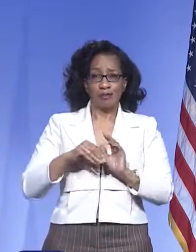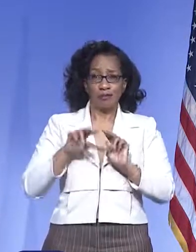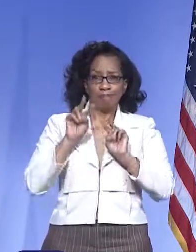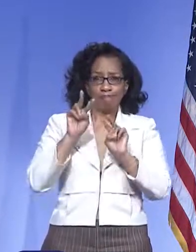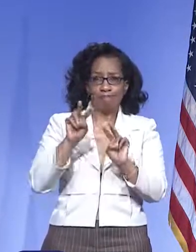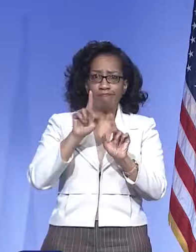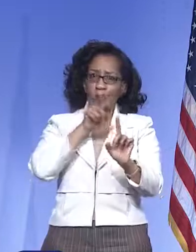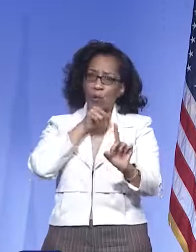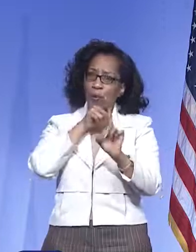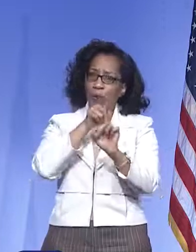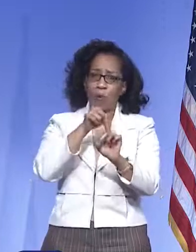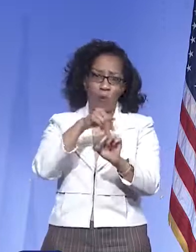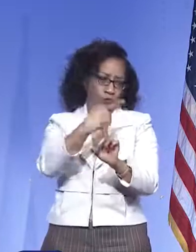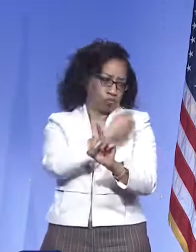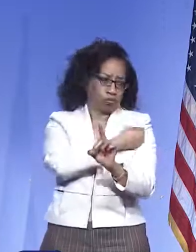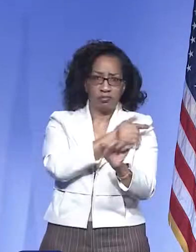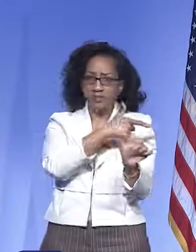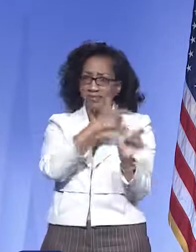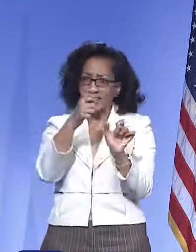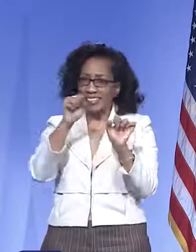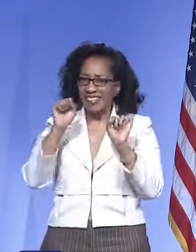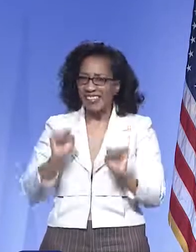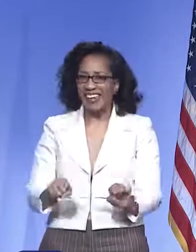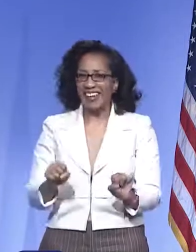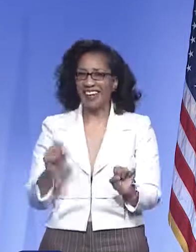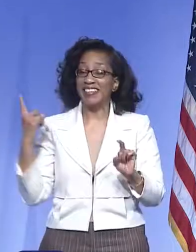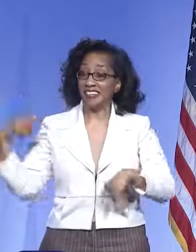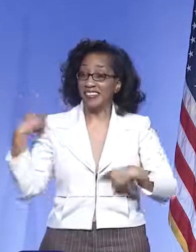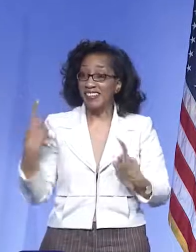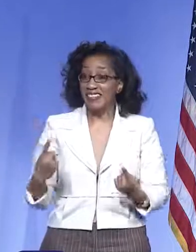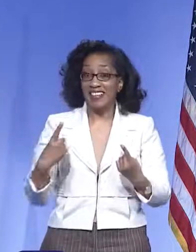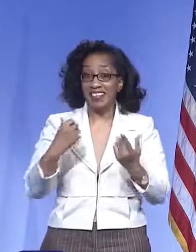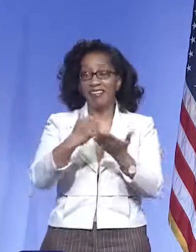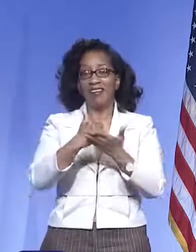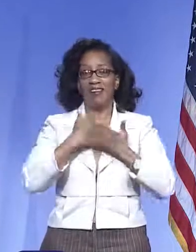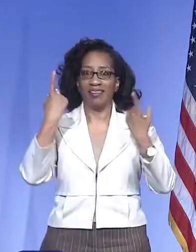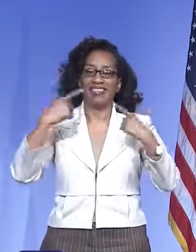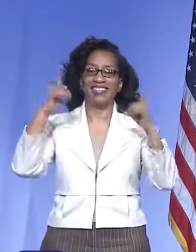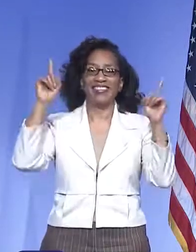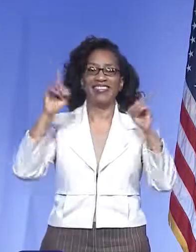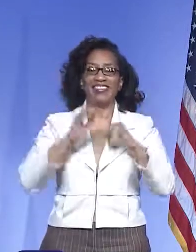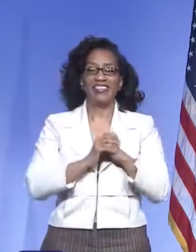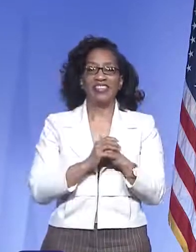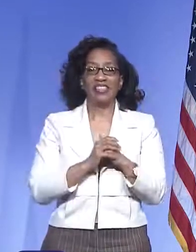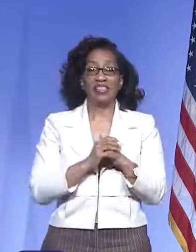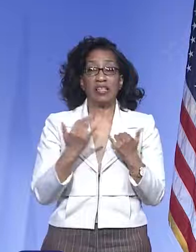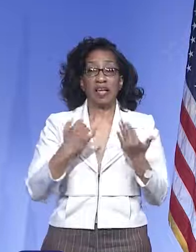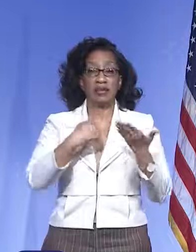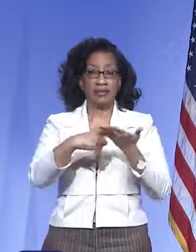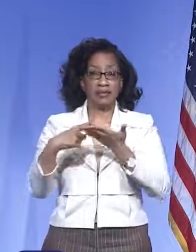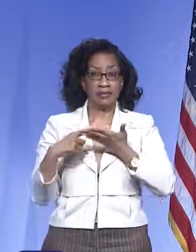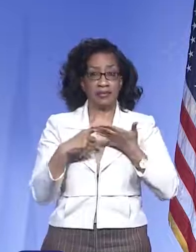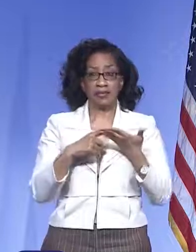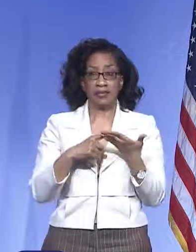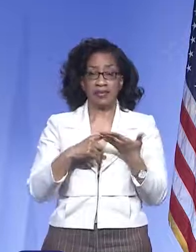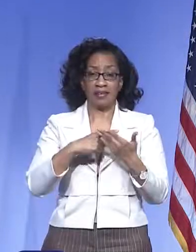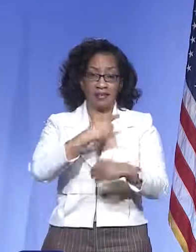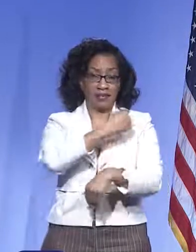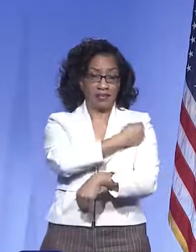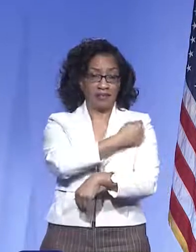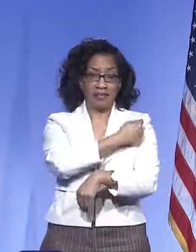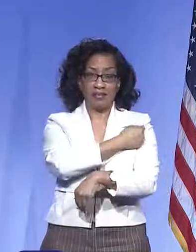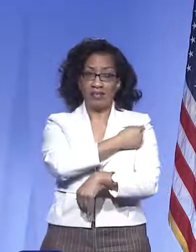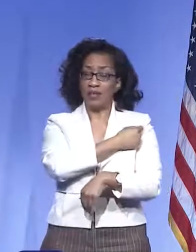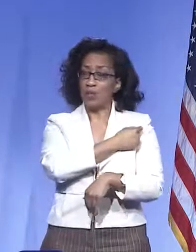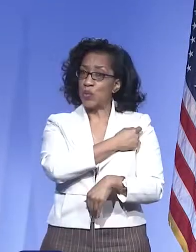in his arms as fast as we can. And with your help, we've been able to do that to this point. And I want to really talk about how successful the vaccination campaign